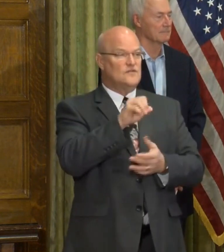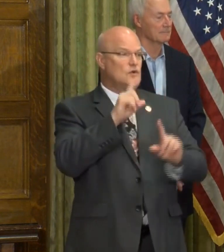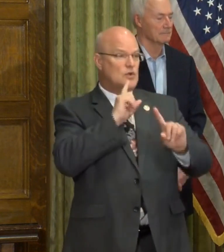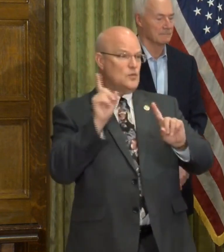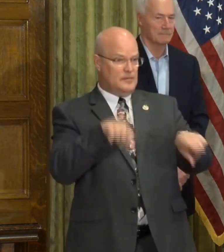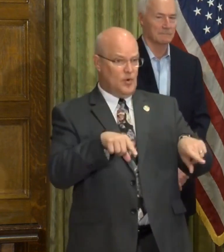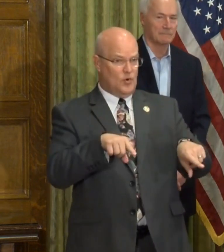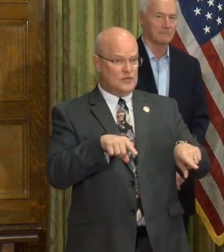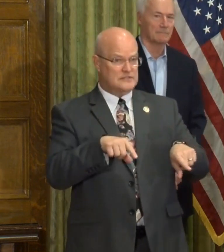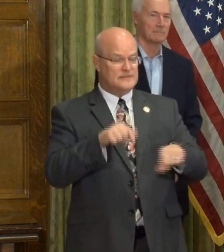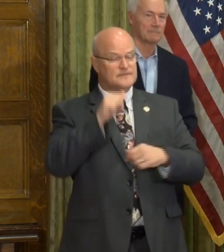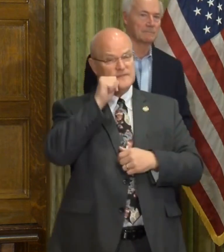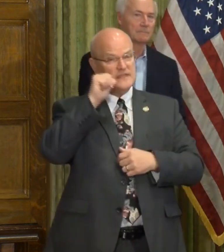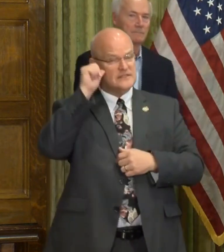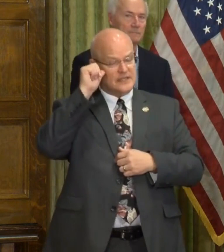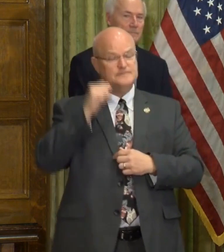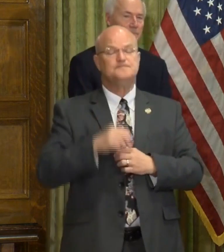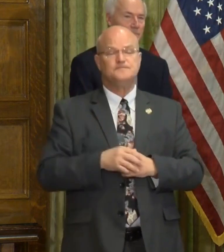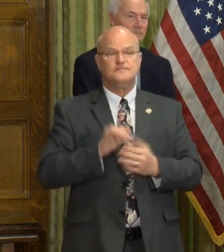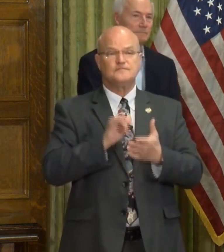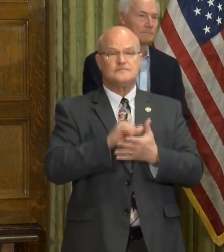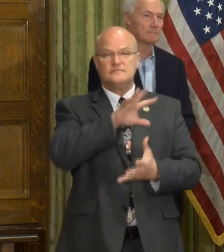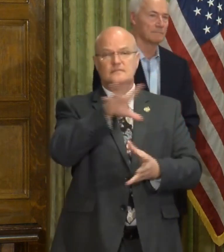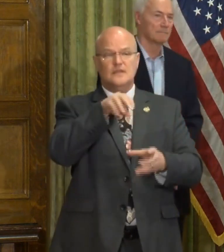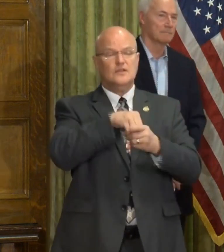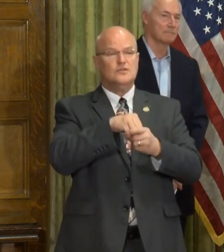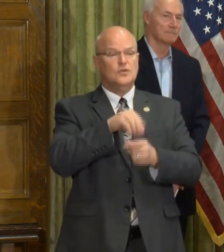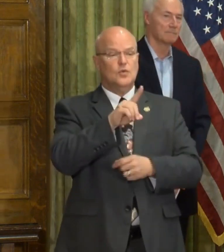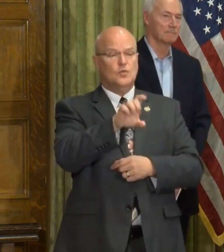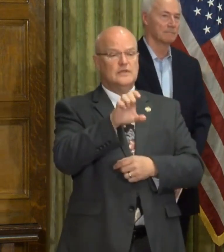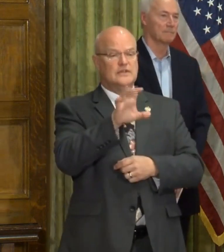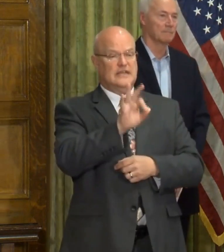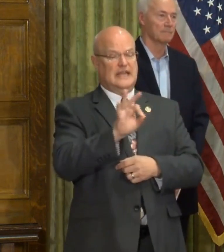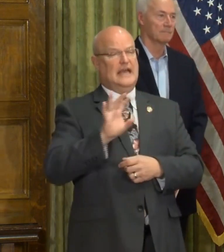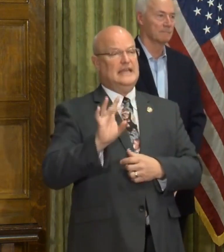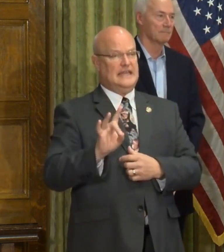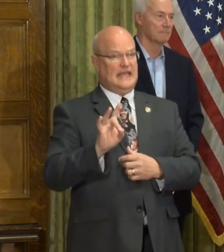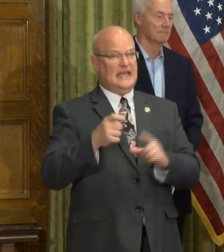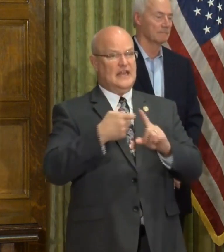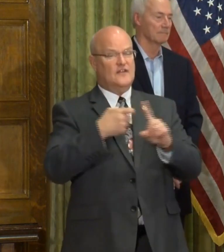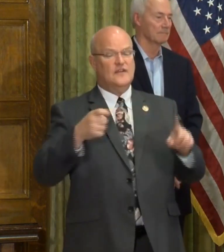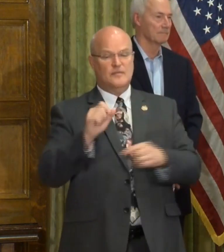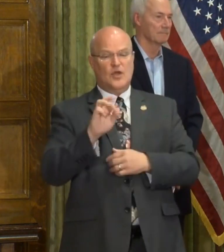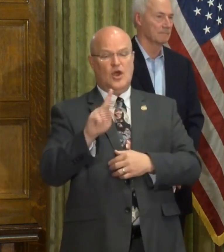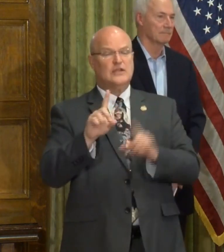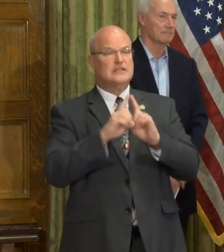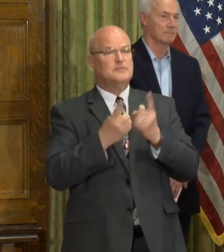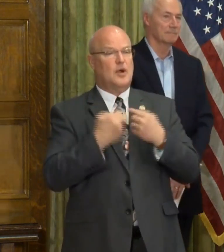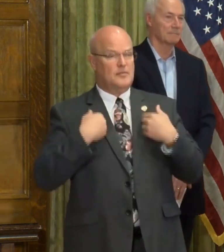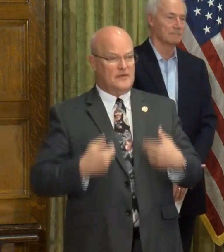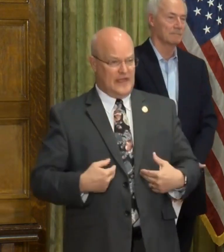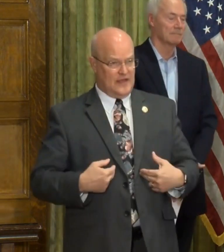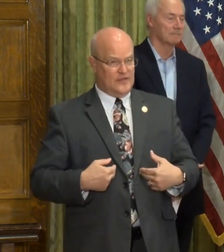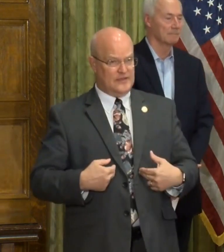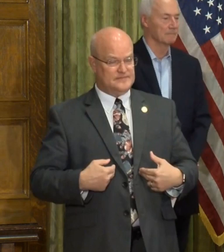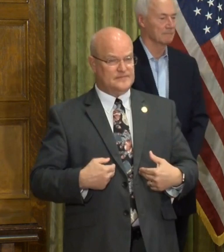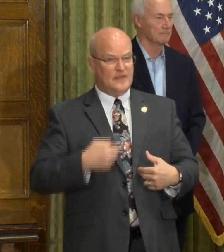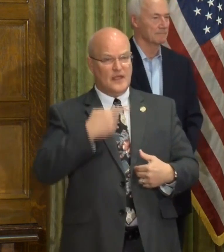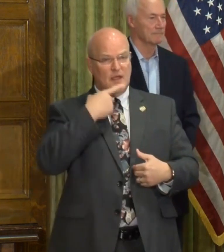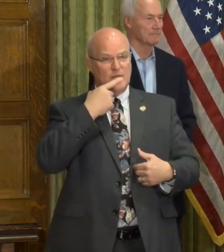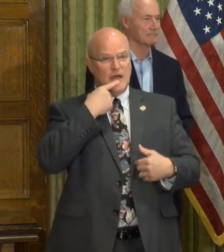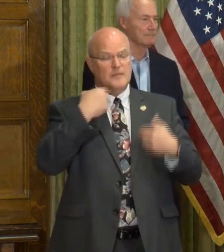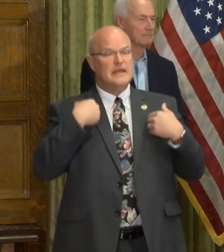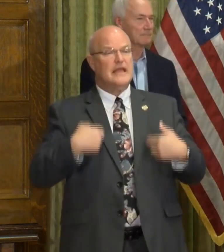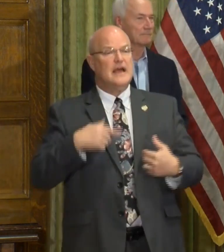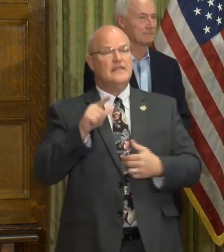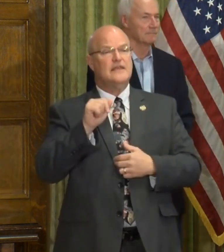1,040 reports yesterday, which includes 198 from the Arkansas Department of Health Public Health